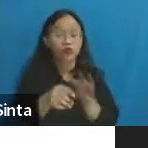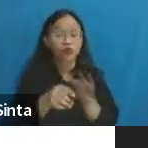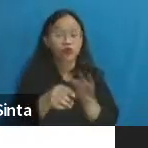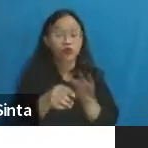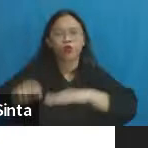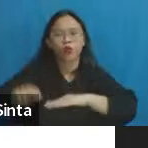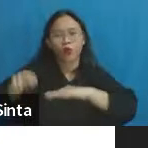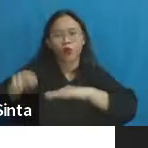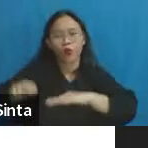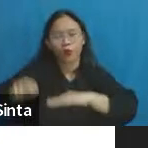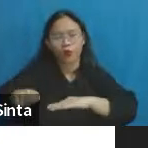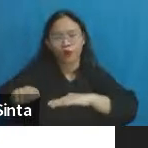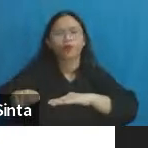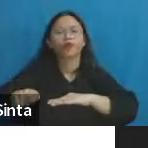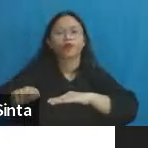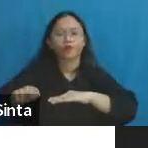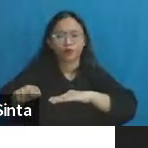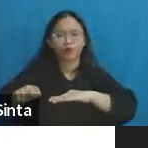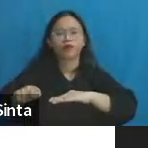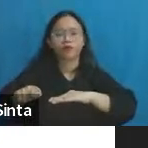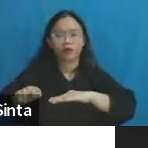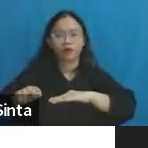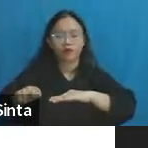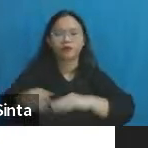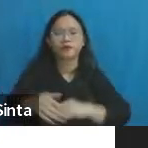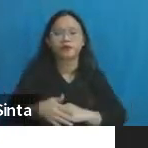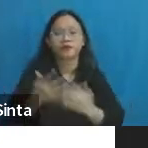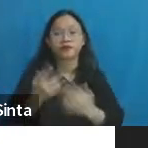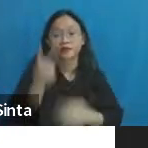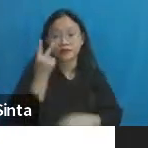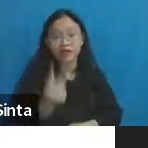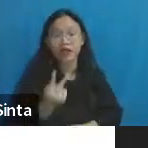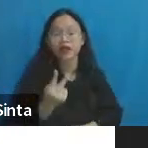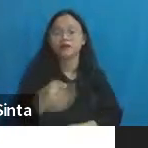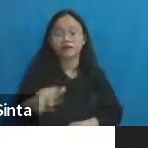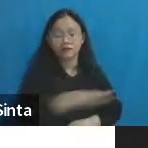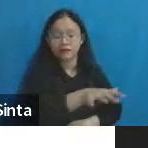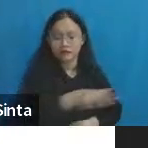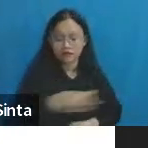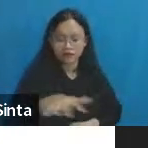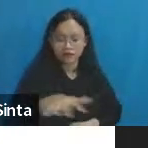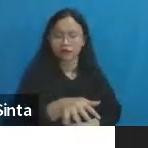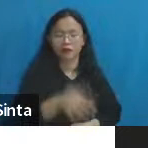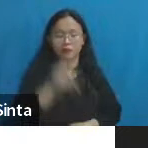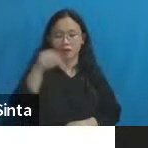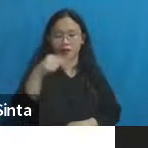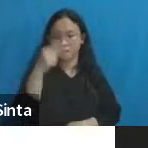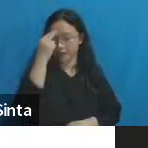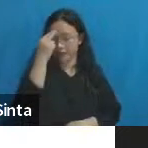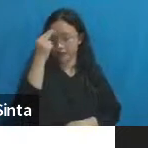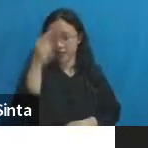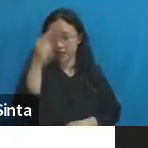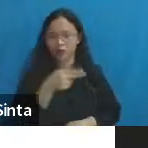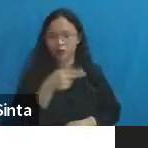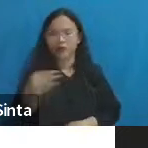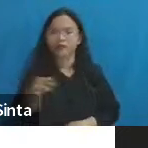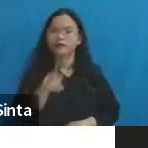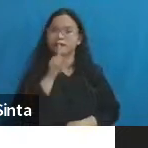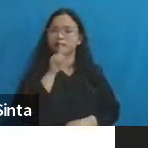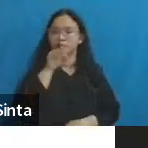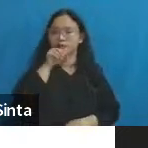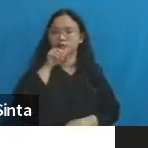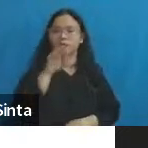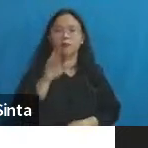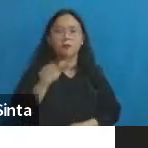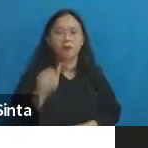international stage about the progress of development. So the continued heavy presence of the police in the report